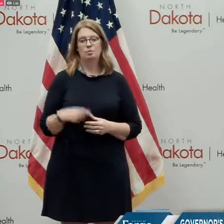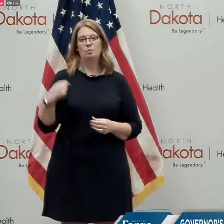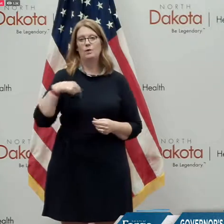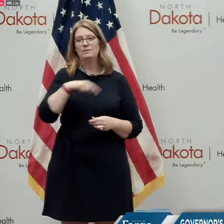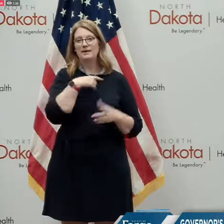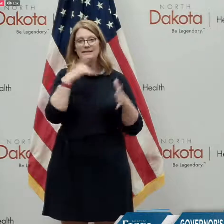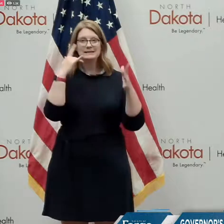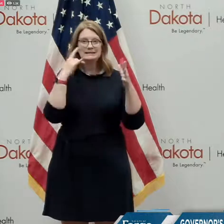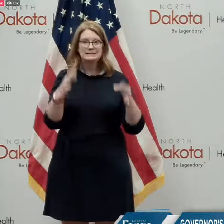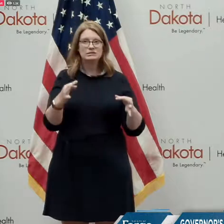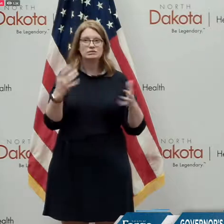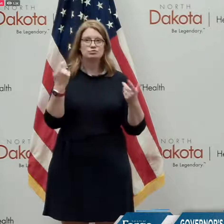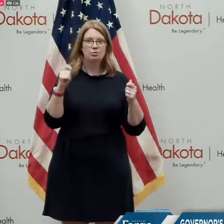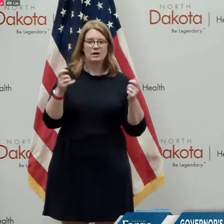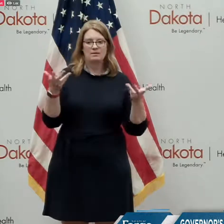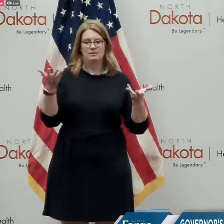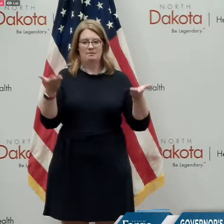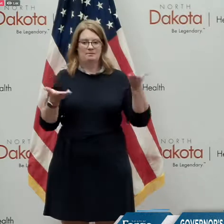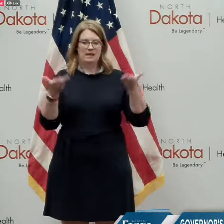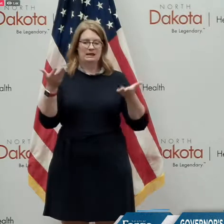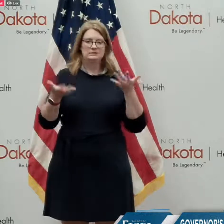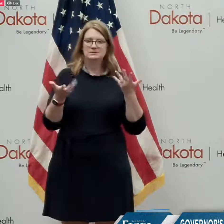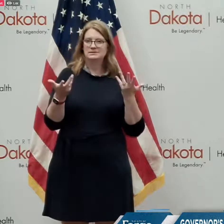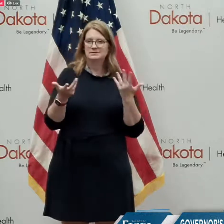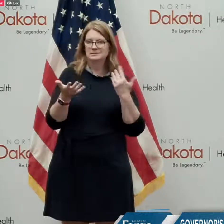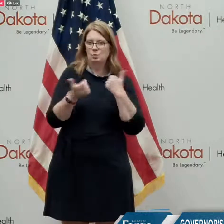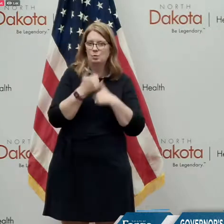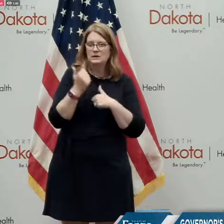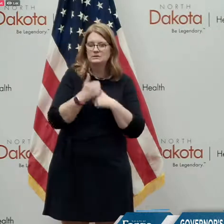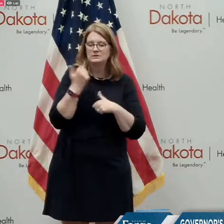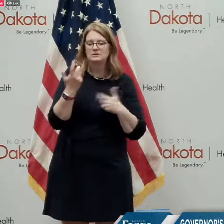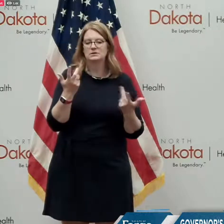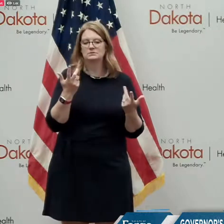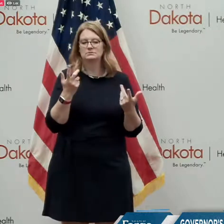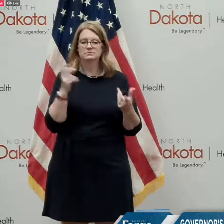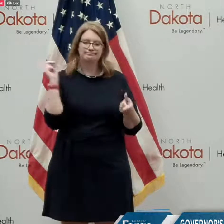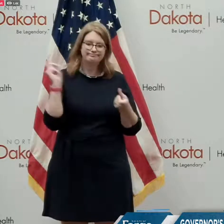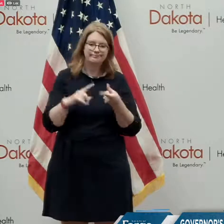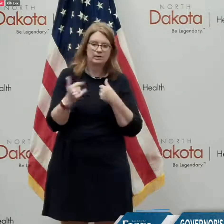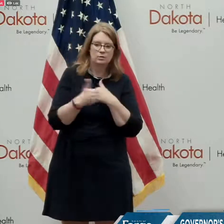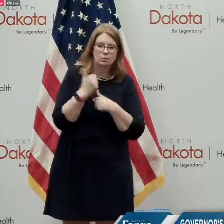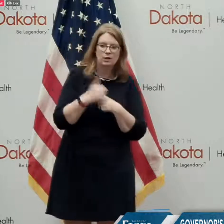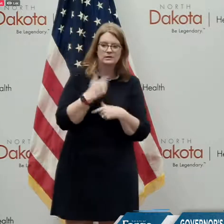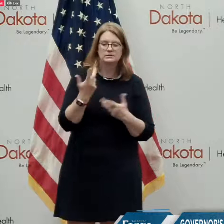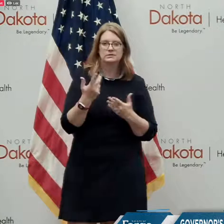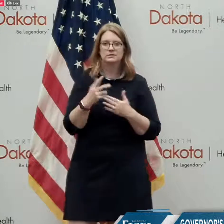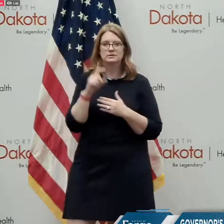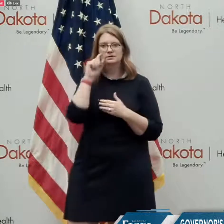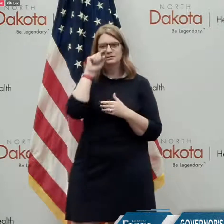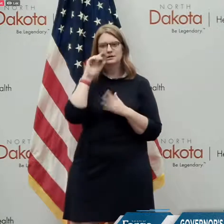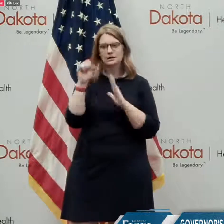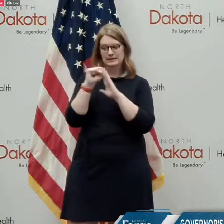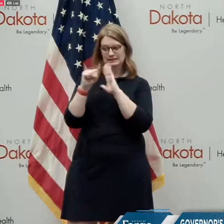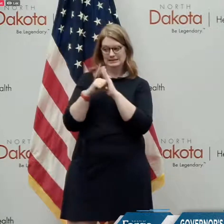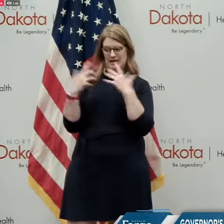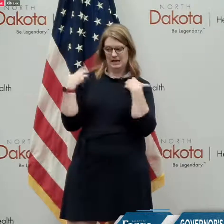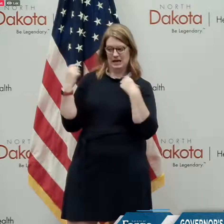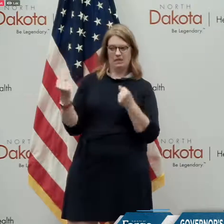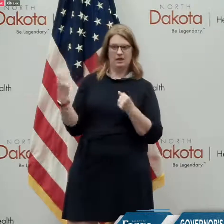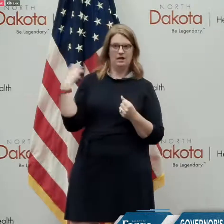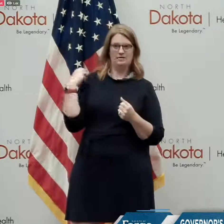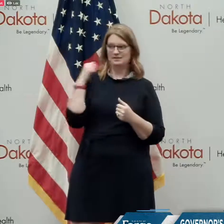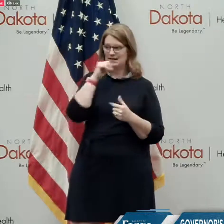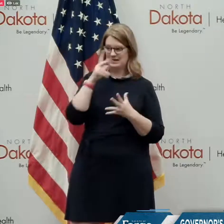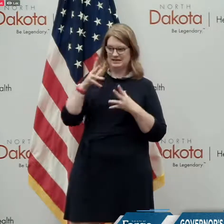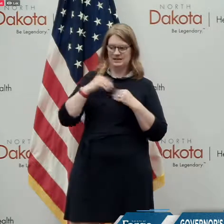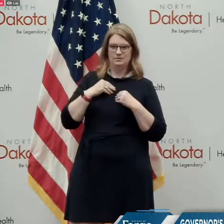that are trying to balance the risk in North Dakota, and we're not asking state health officers to take on economic risk,